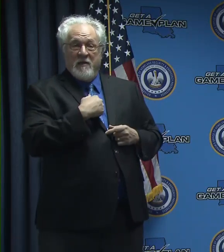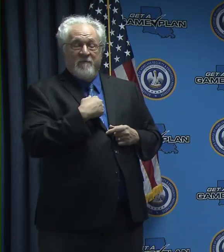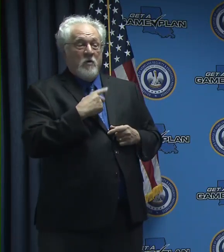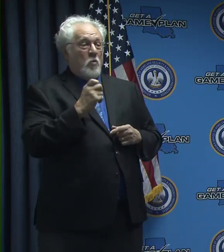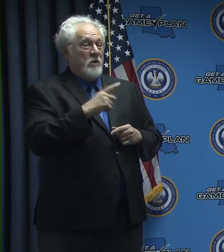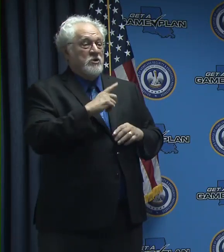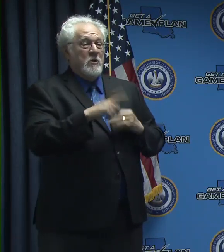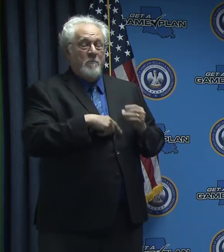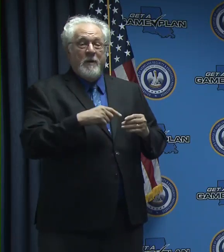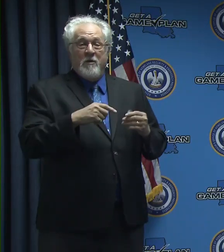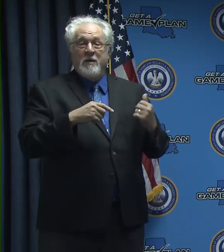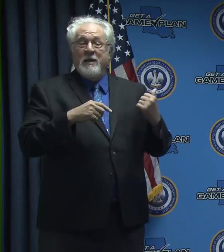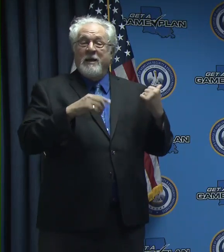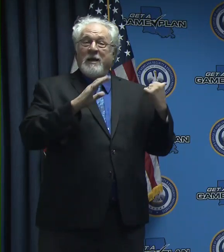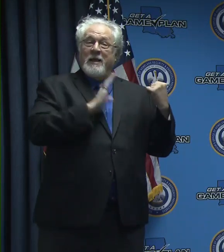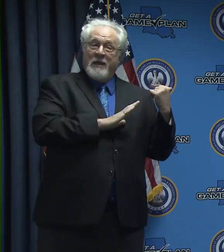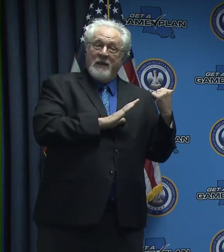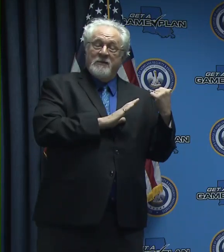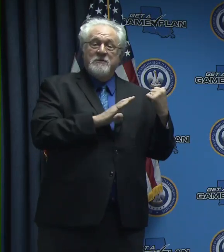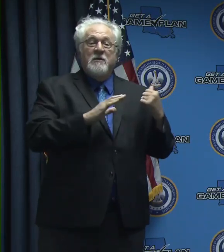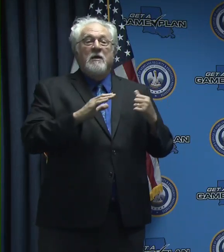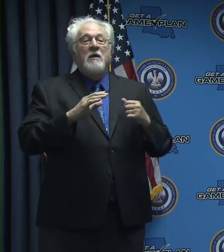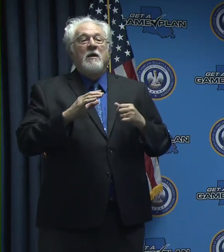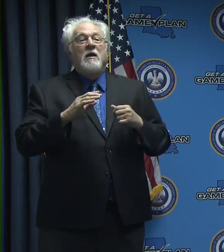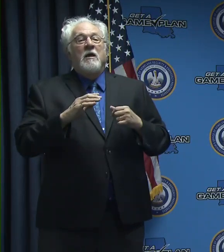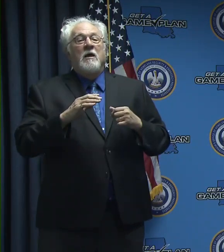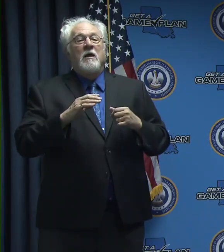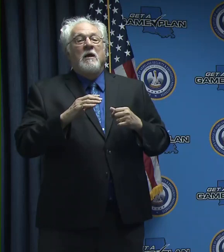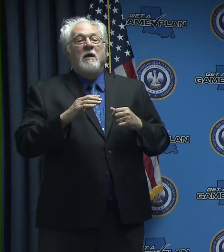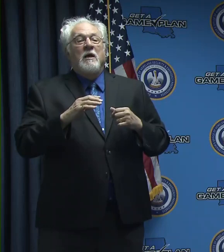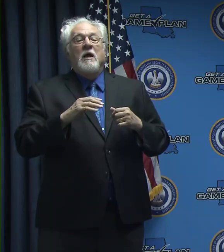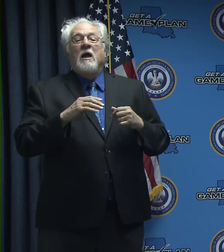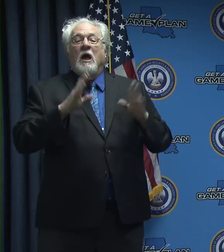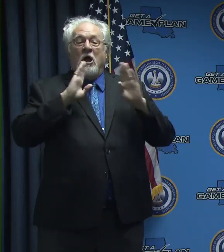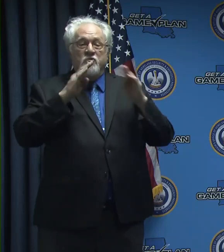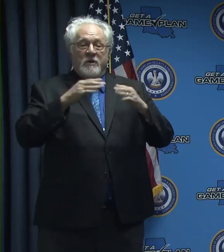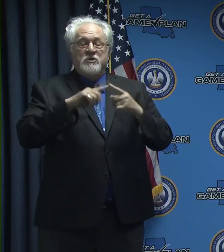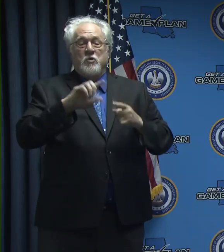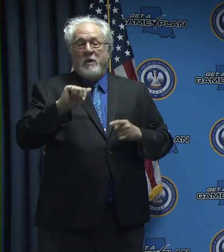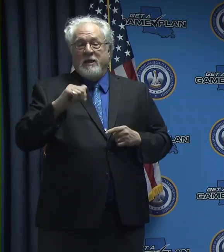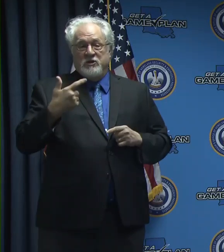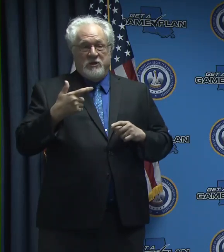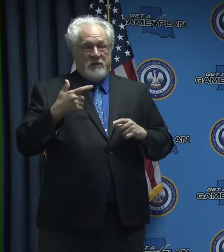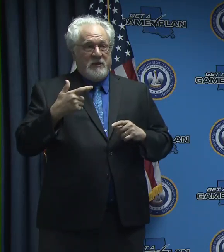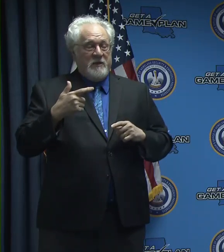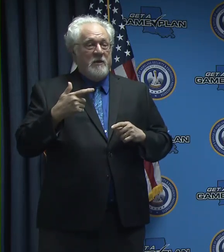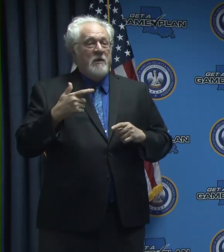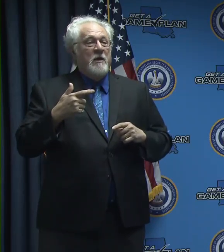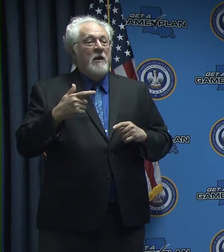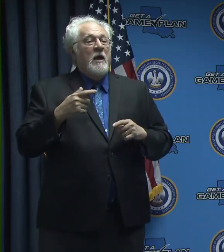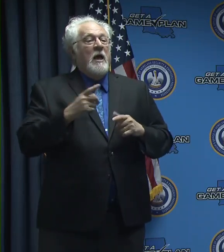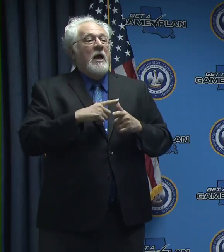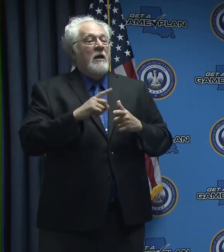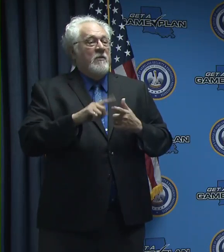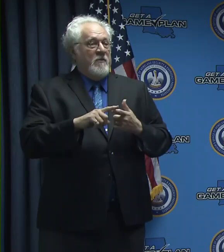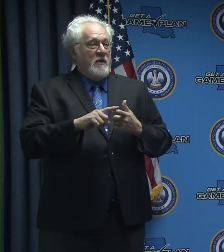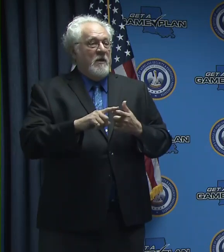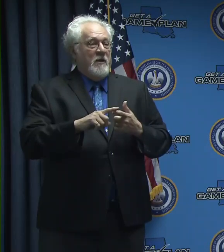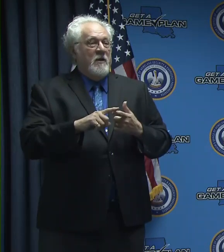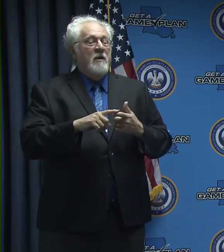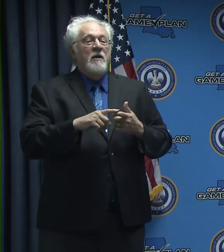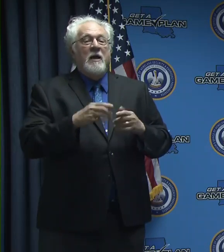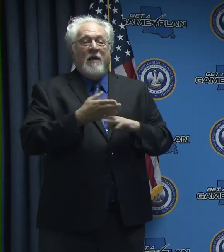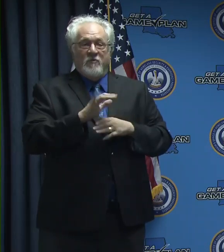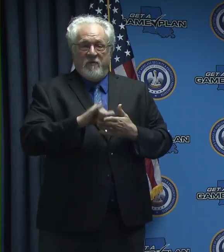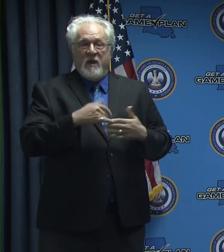about the initiative that he's going to talk about, go ahead and address those to the Attorney General, and then following